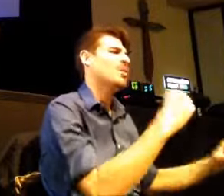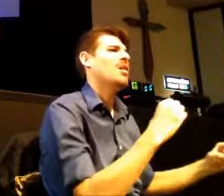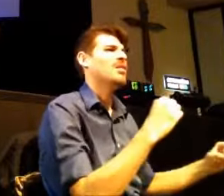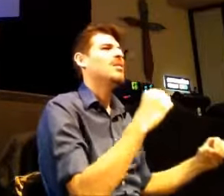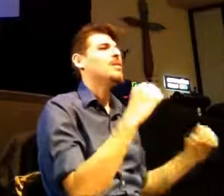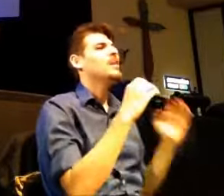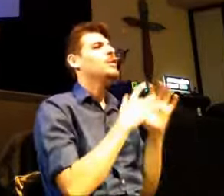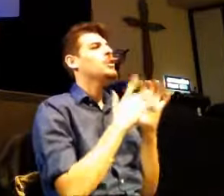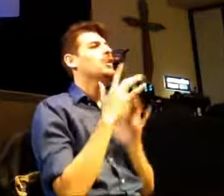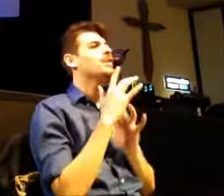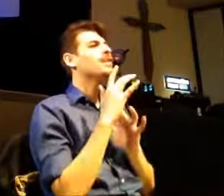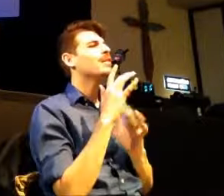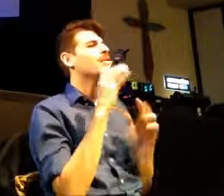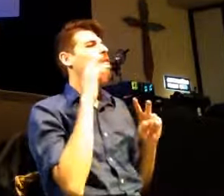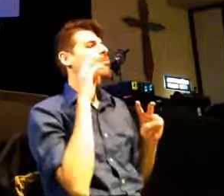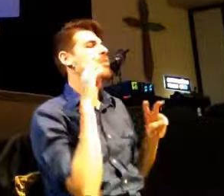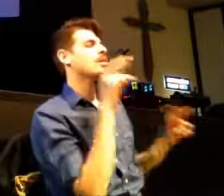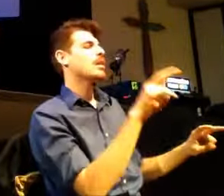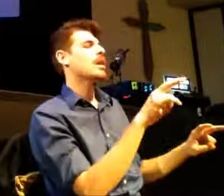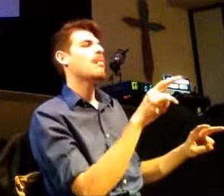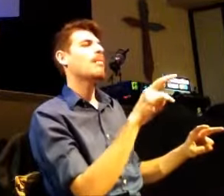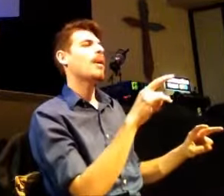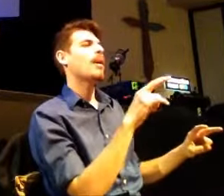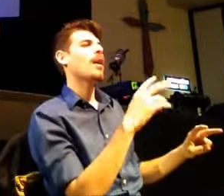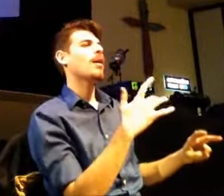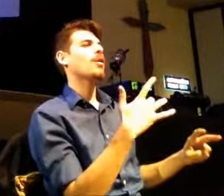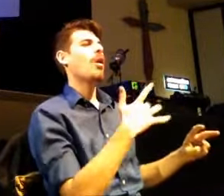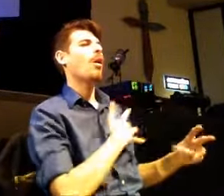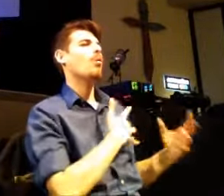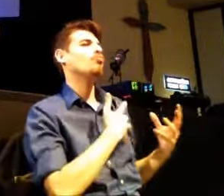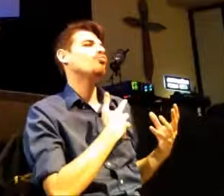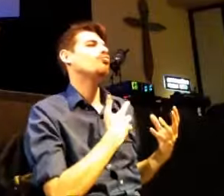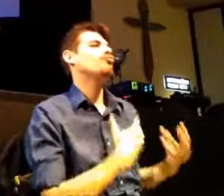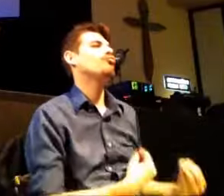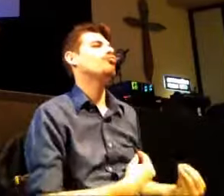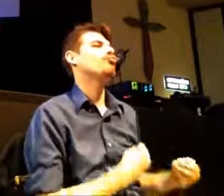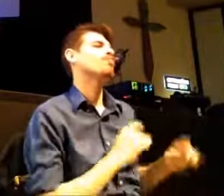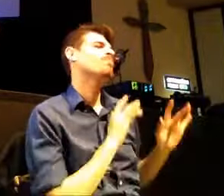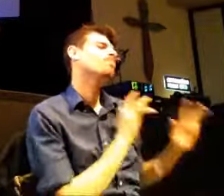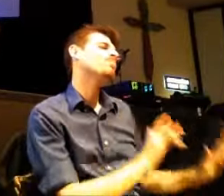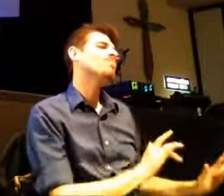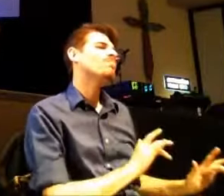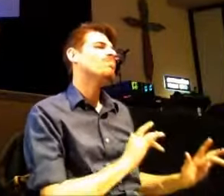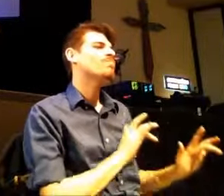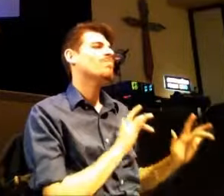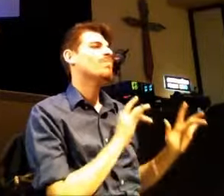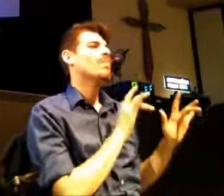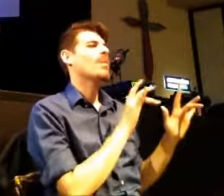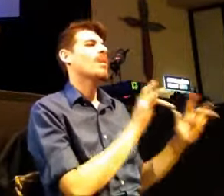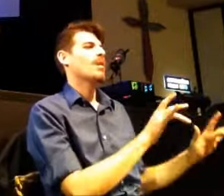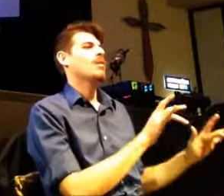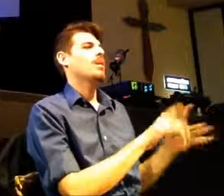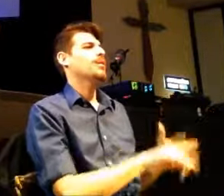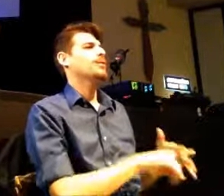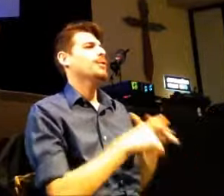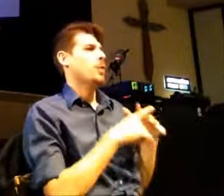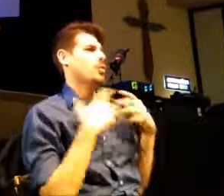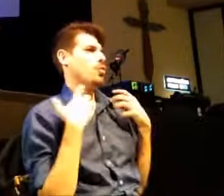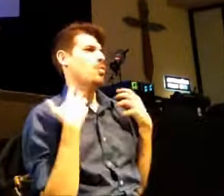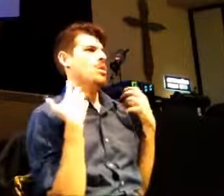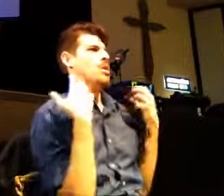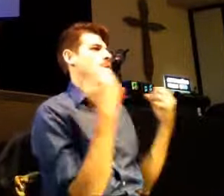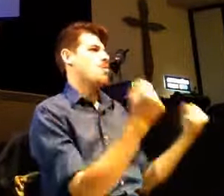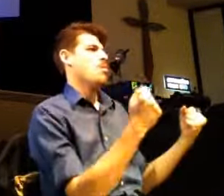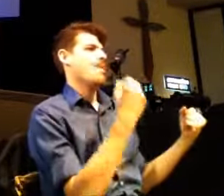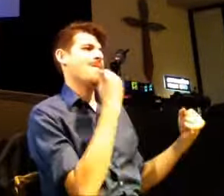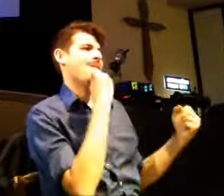says, Jesus looked at them and had compassion on them. And then he begins to heal them and